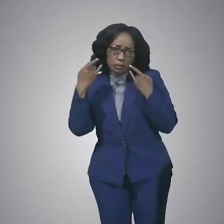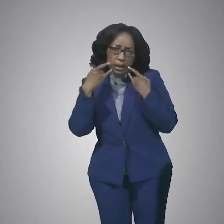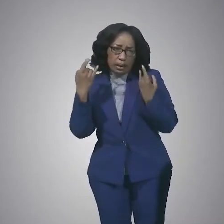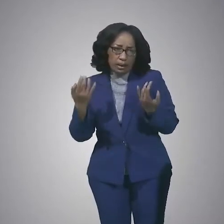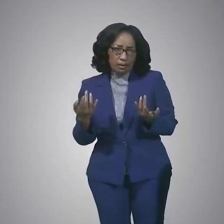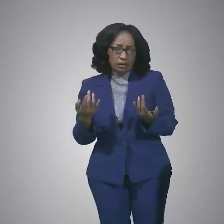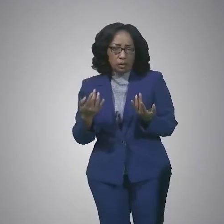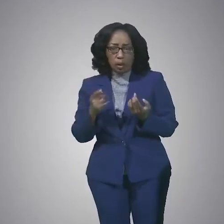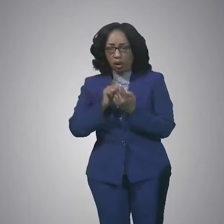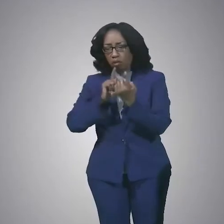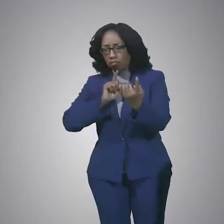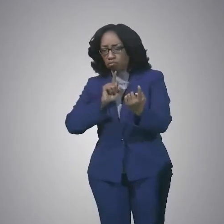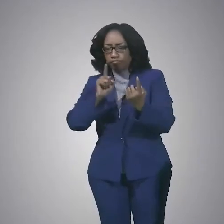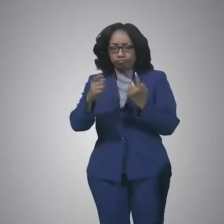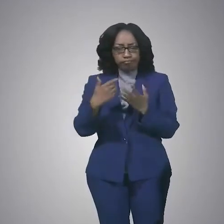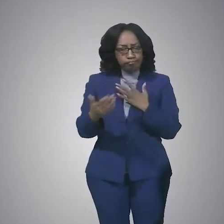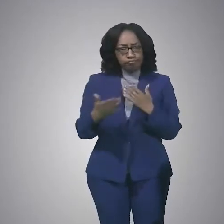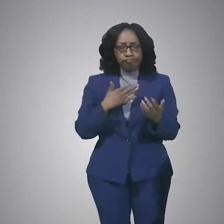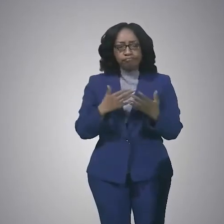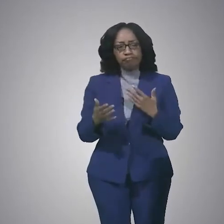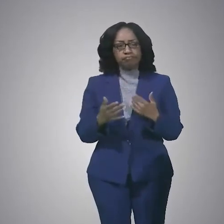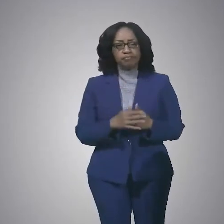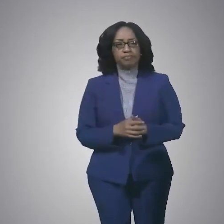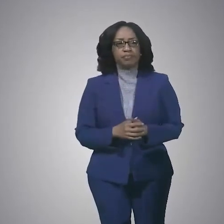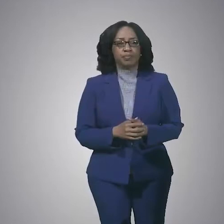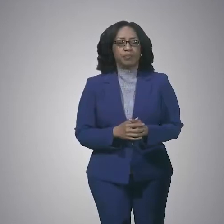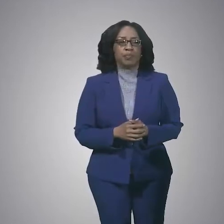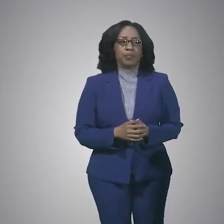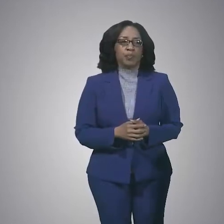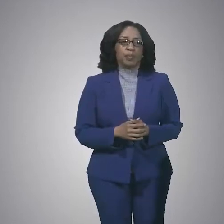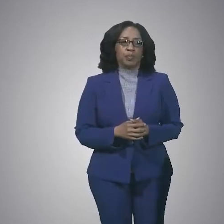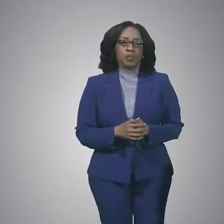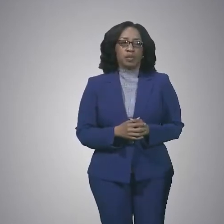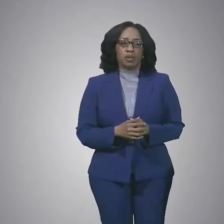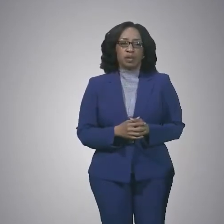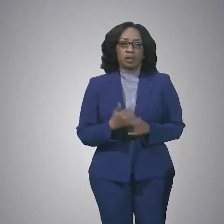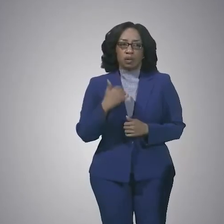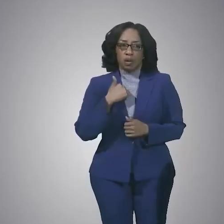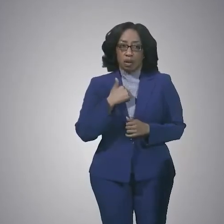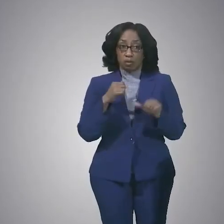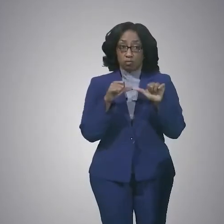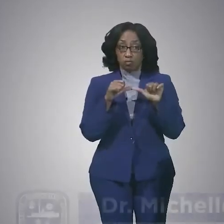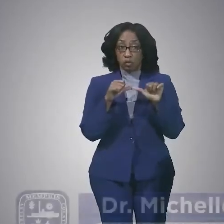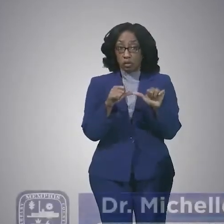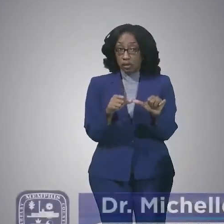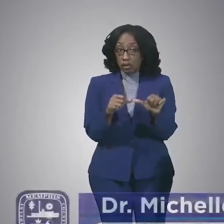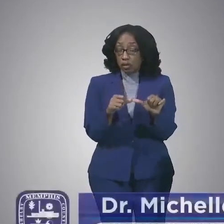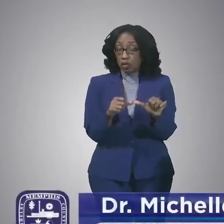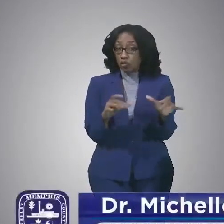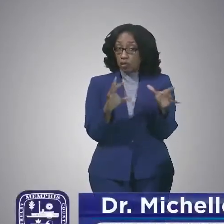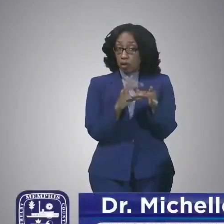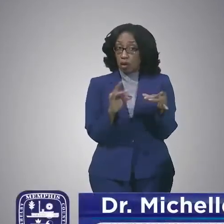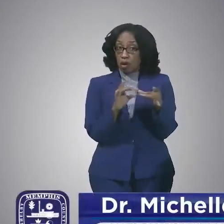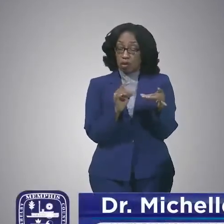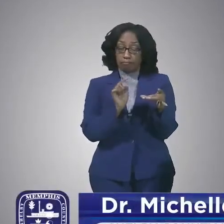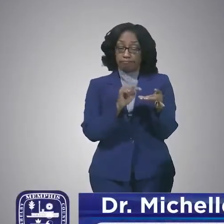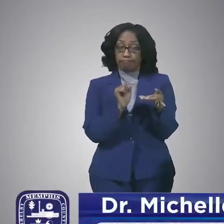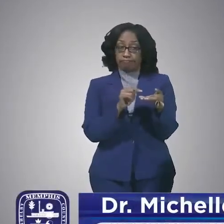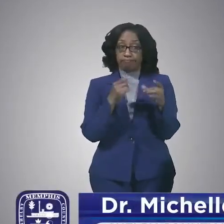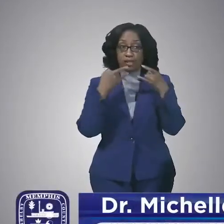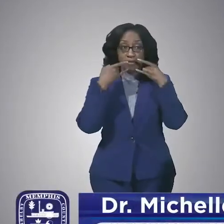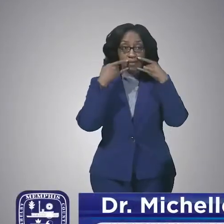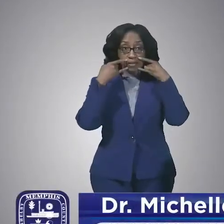of the distancing. Absolutely. So I will continue to say that first, the